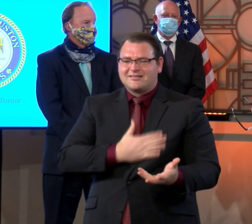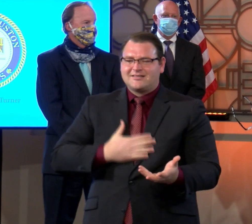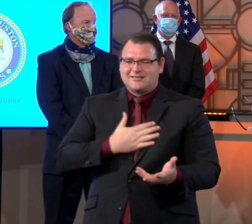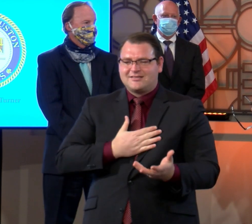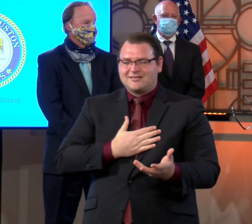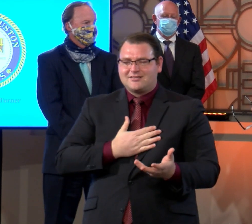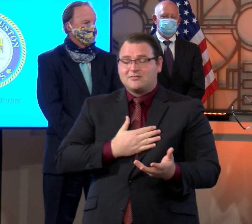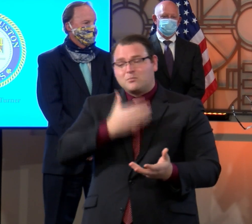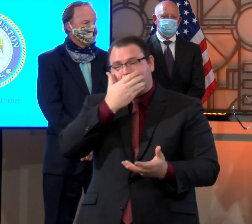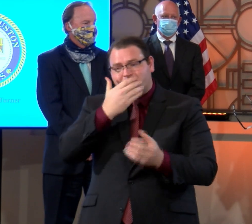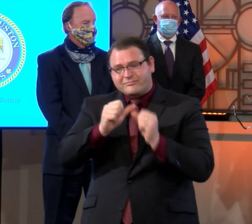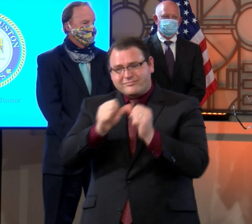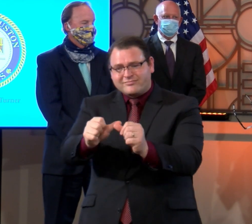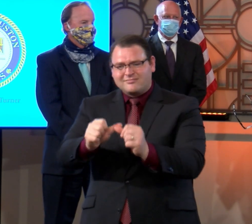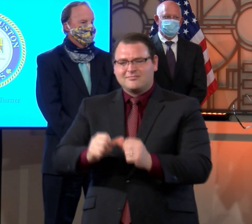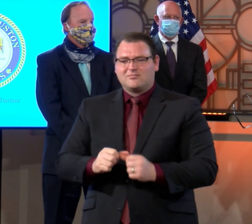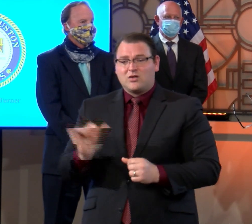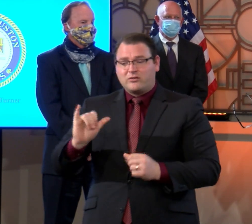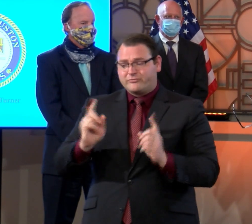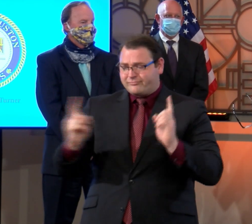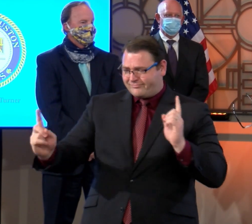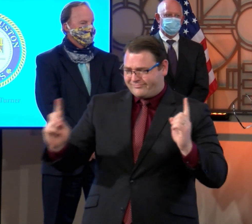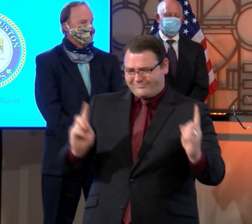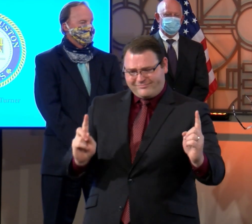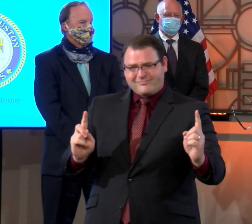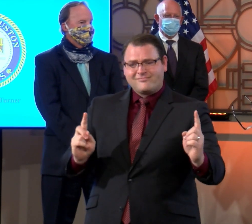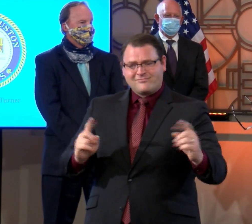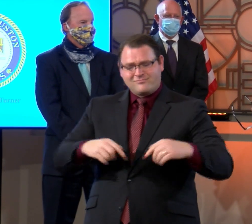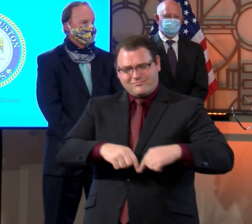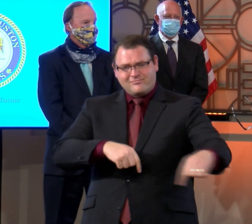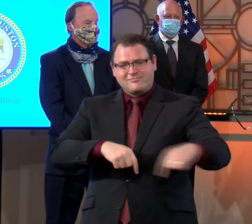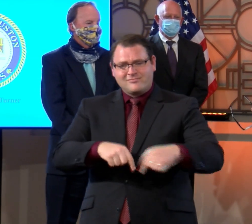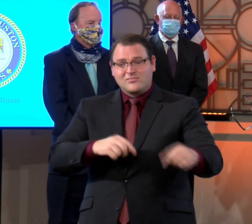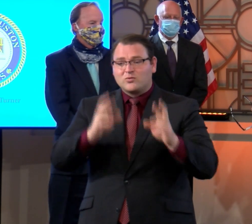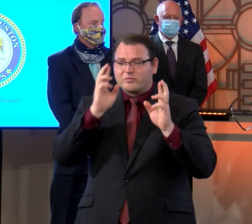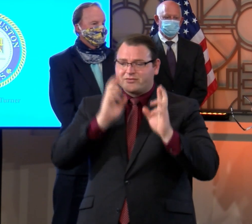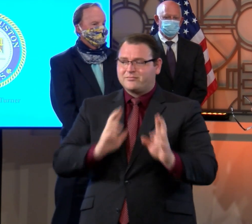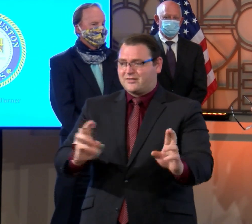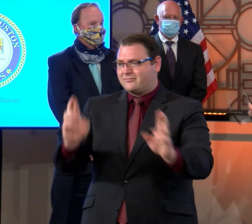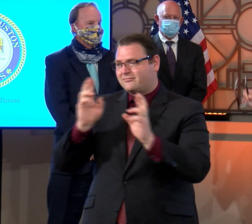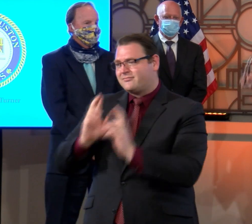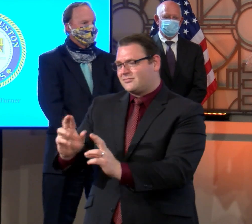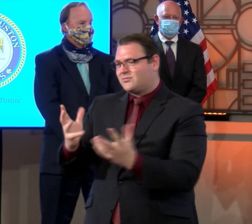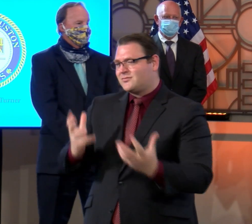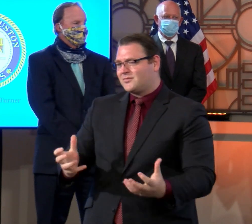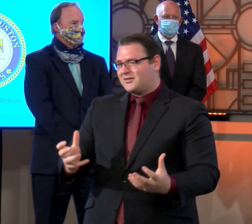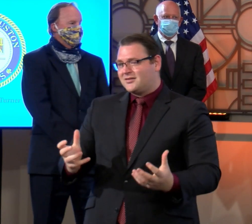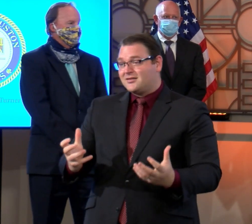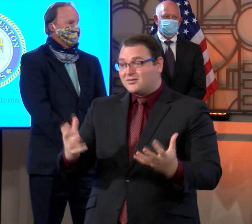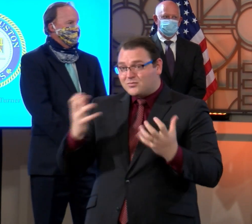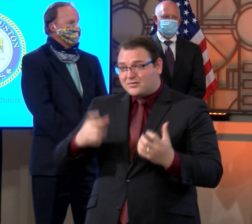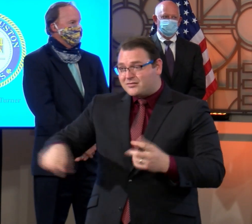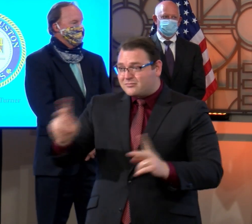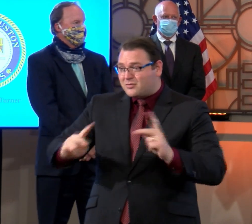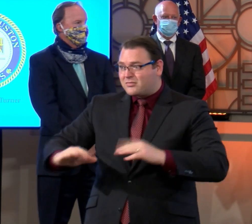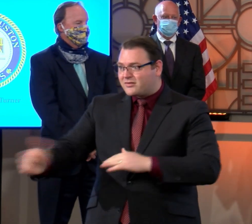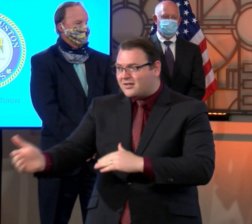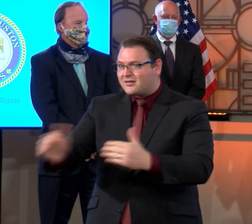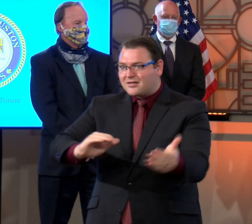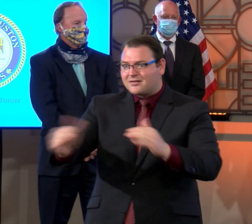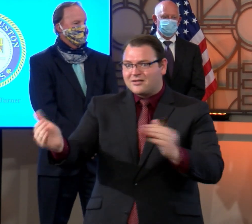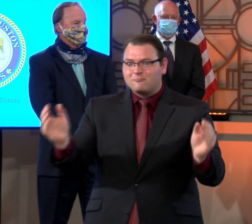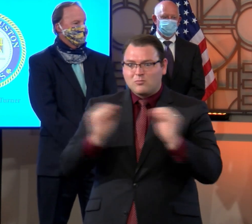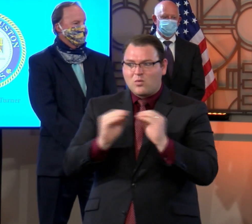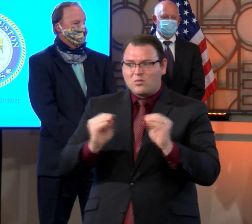social distancing, and just be respectful of one another, because the last we want to do is see people die, and we don't want to shut down our